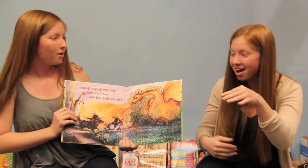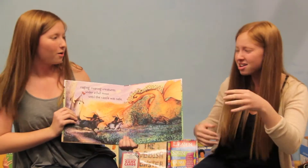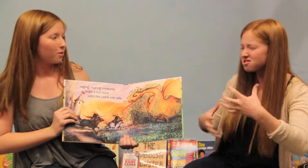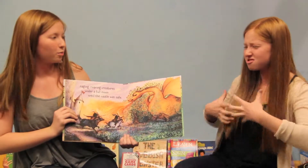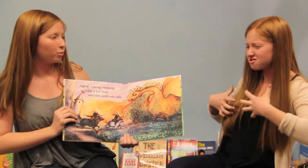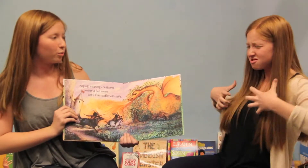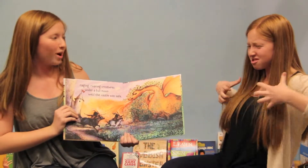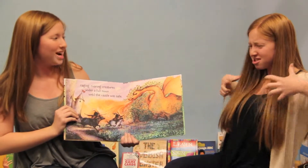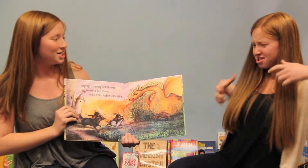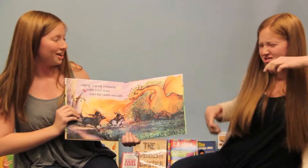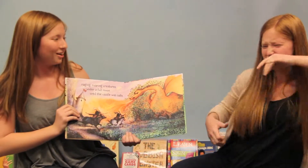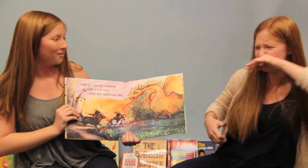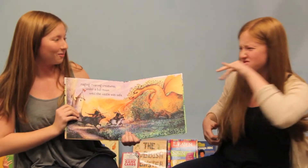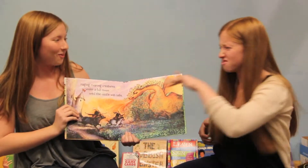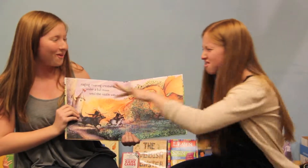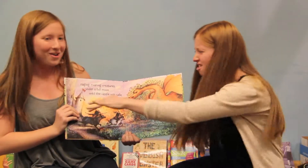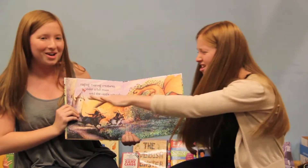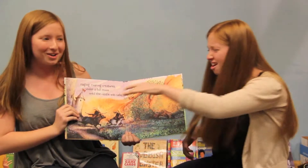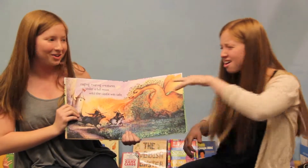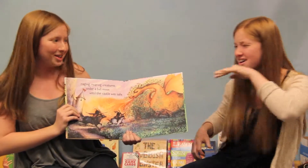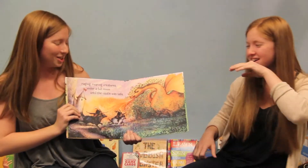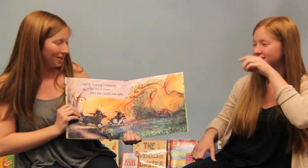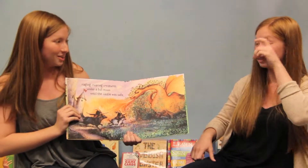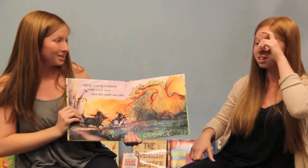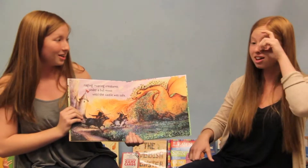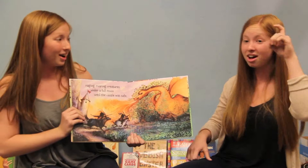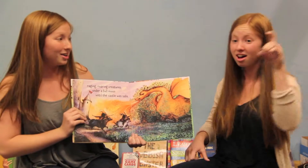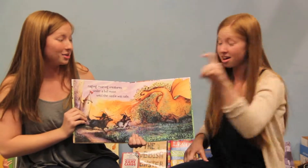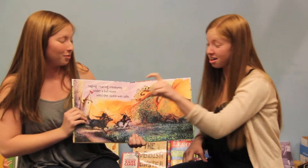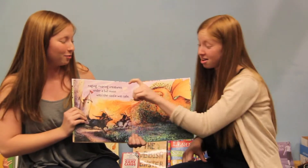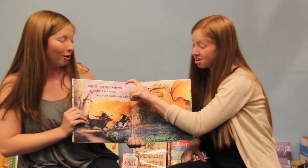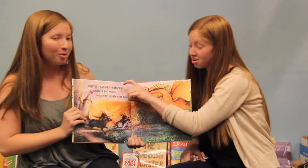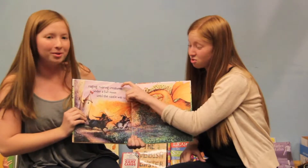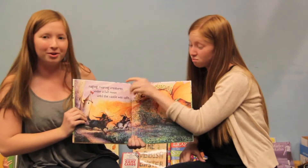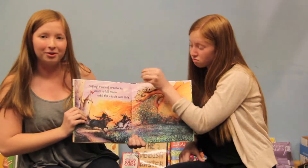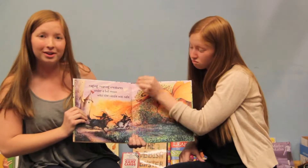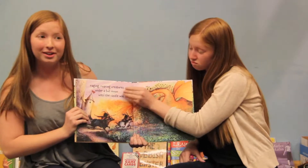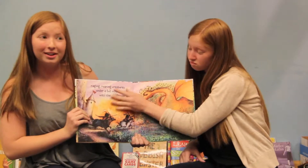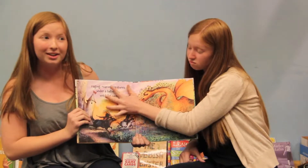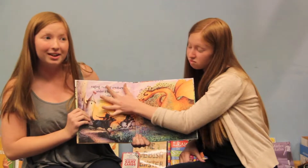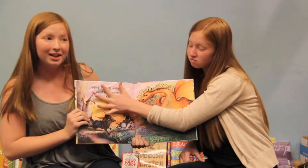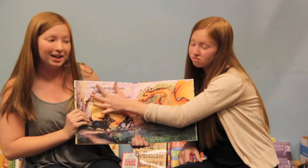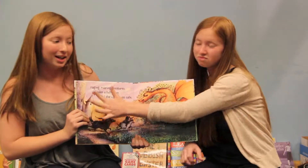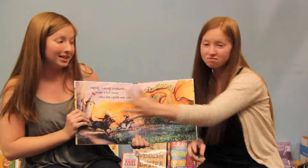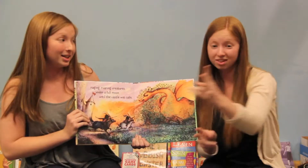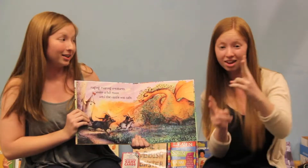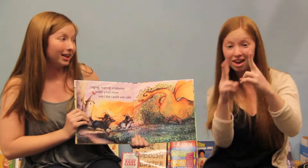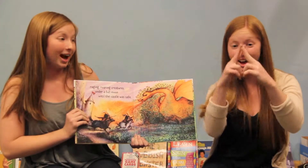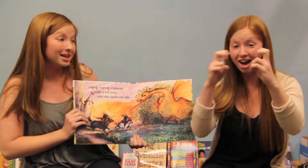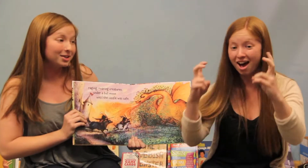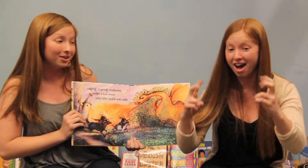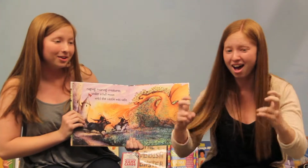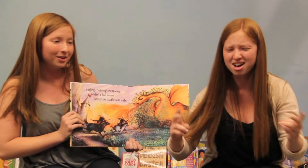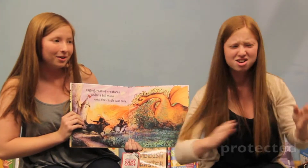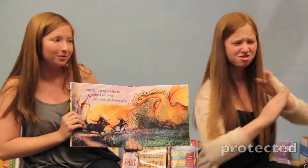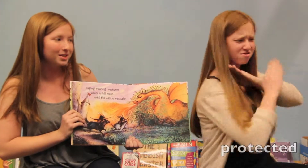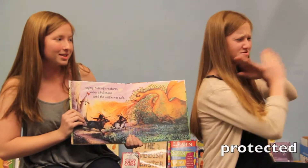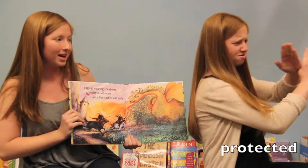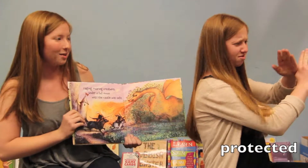And raging, roaring creatures under a full moon until the castle was